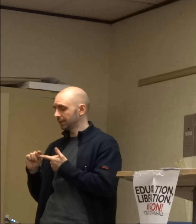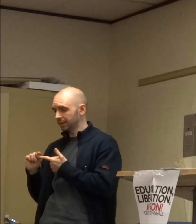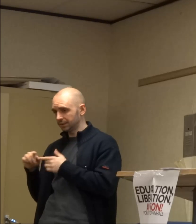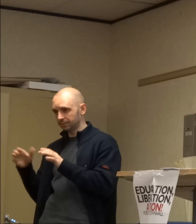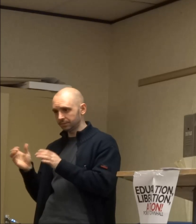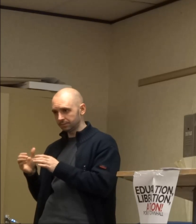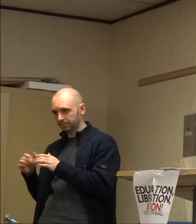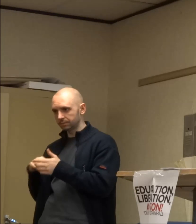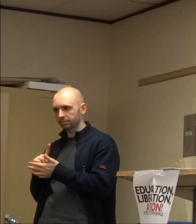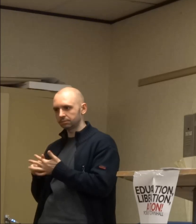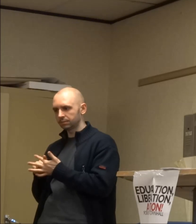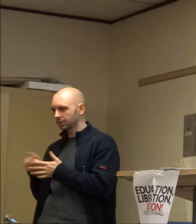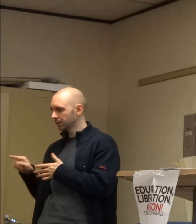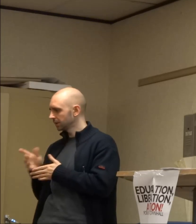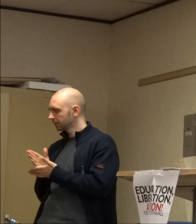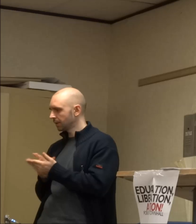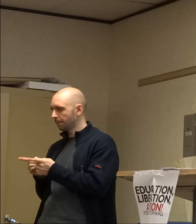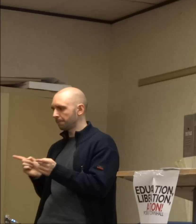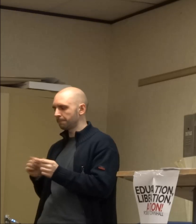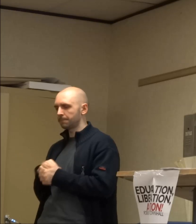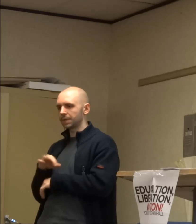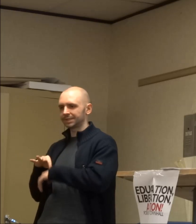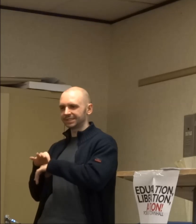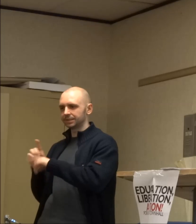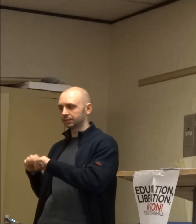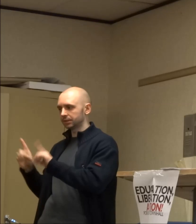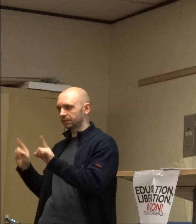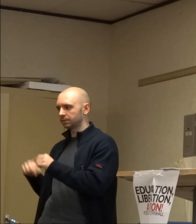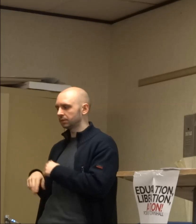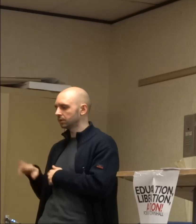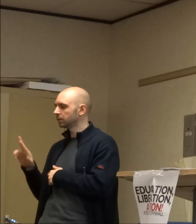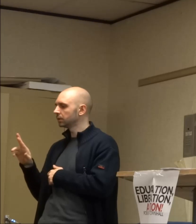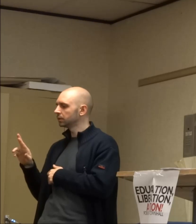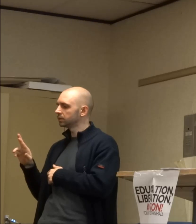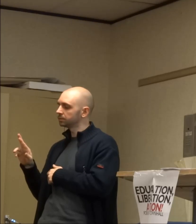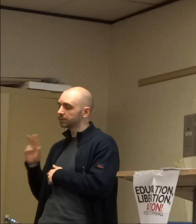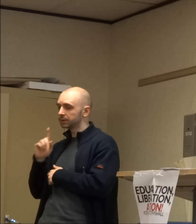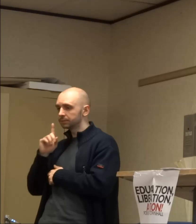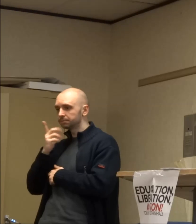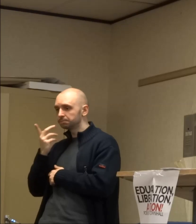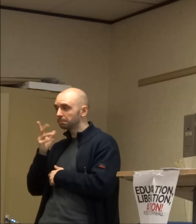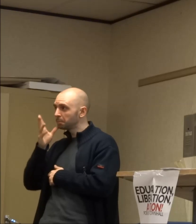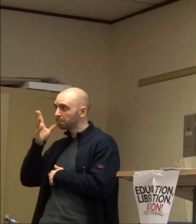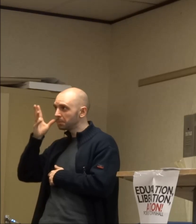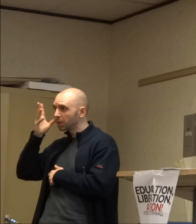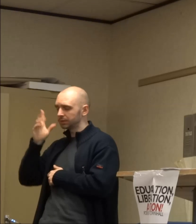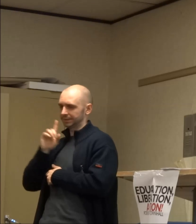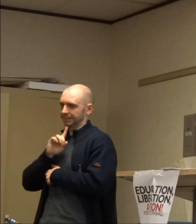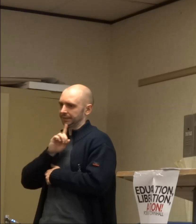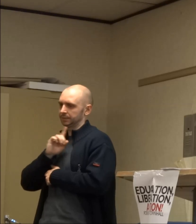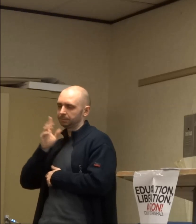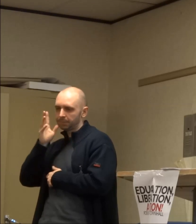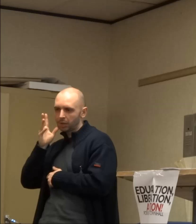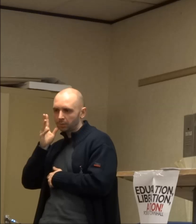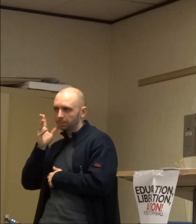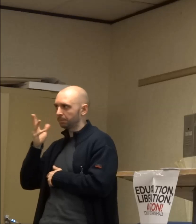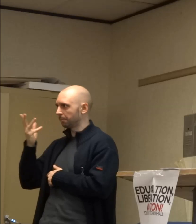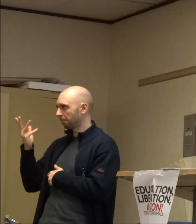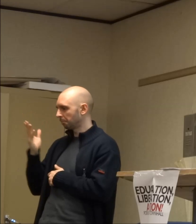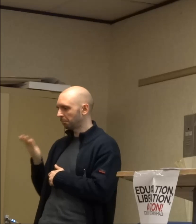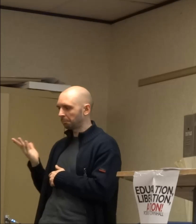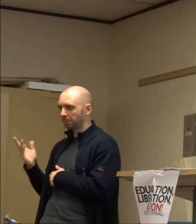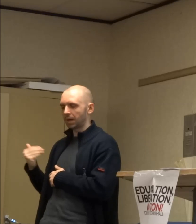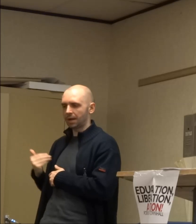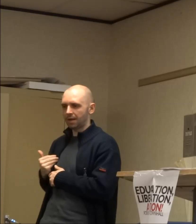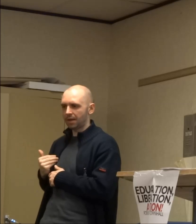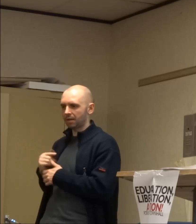economically disadvantaged, disabled, Native Canadian, single parent, and immigrant backgrounds cannot access this so-called empowerment, and